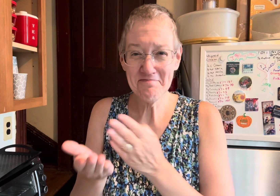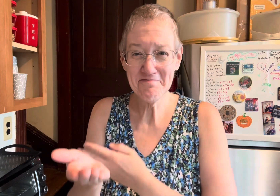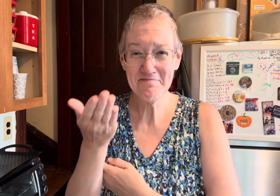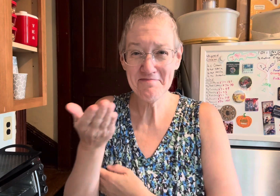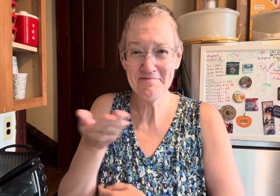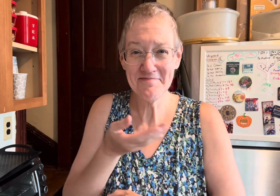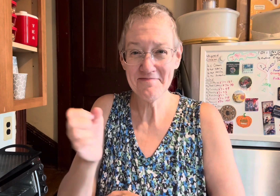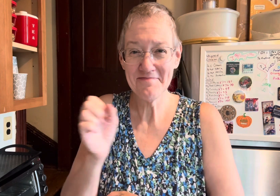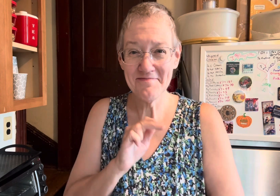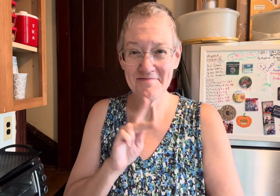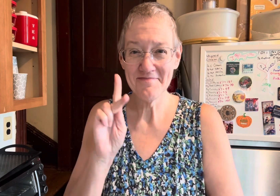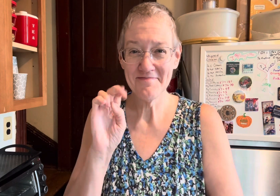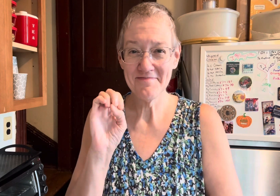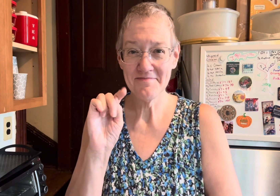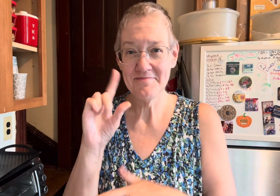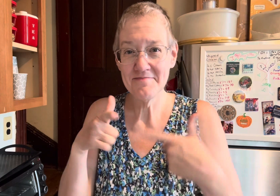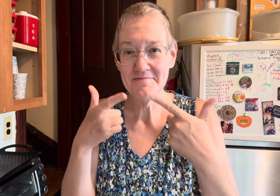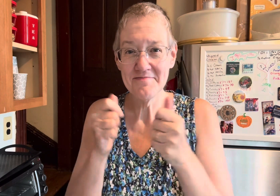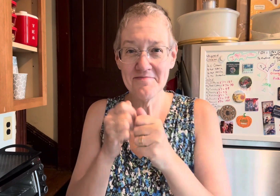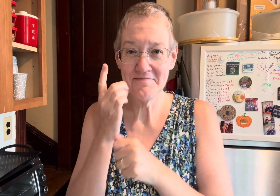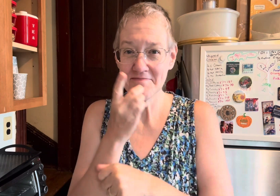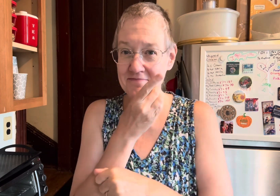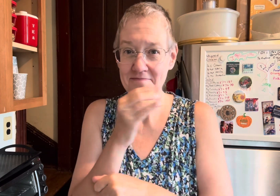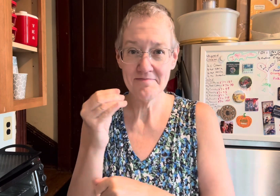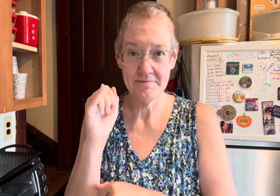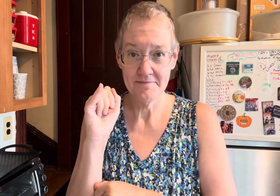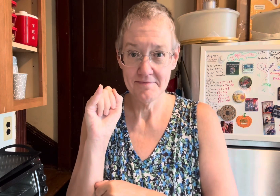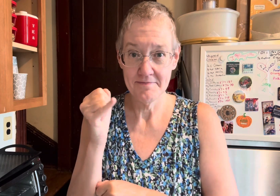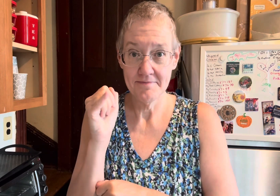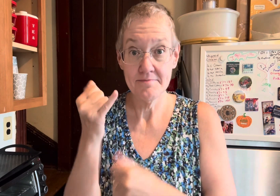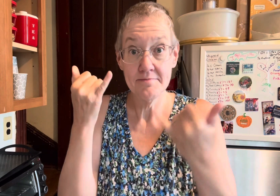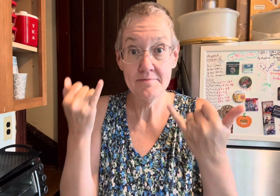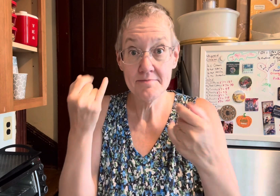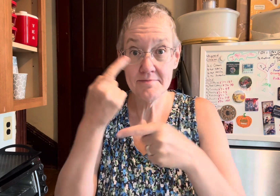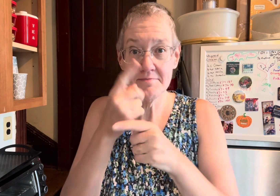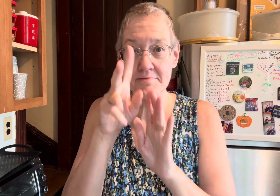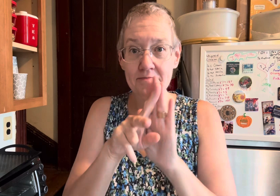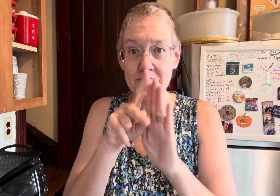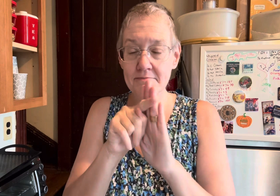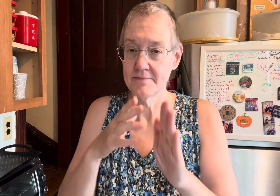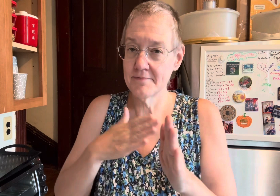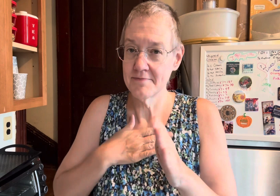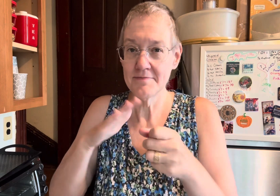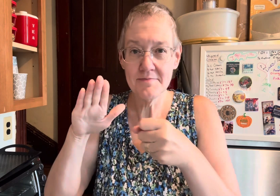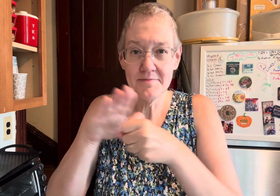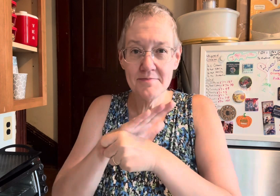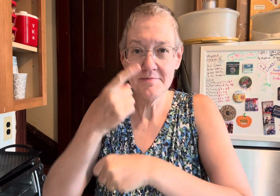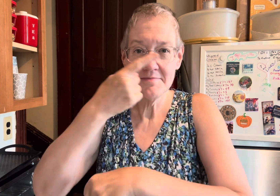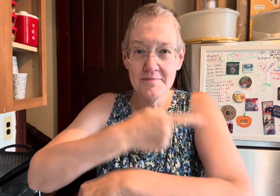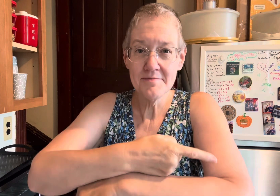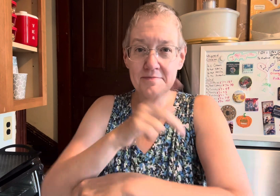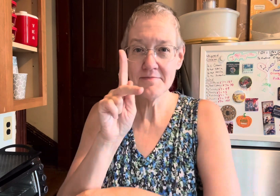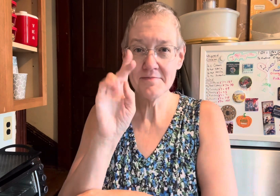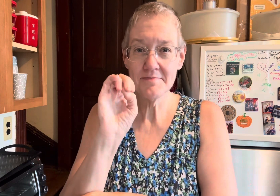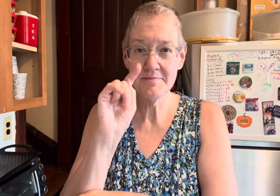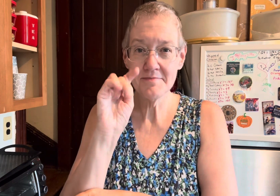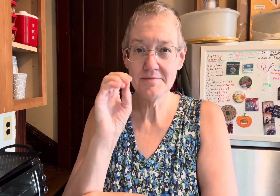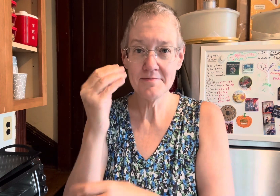Good morning and welcome back to Keto Living with Dale and Judith. Today's video is my full day of